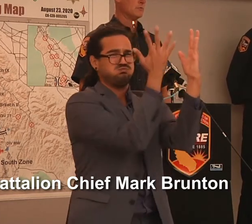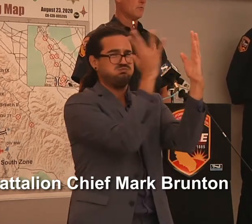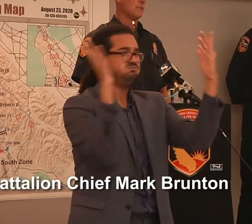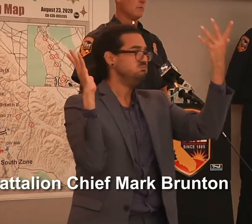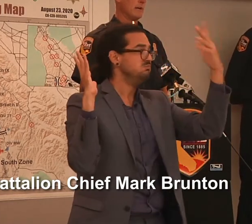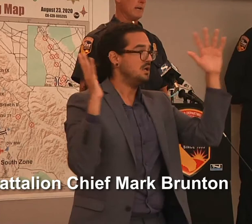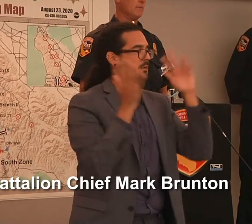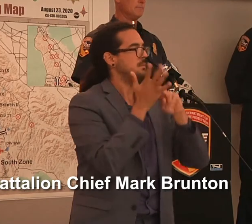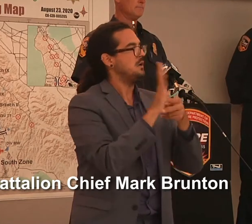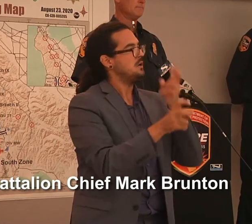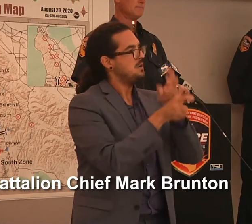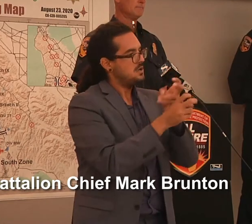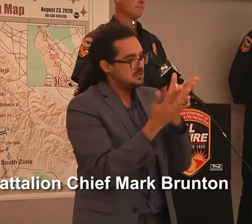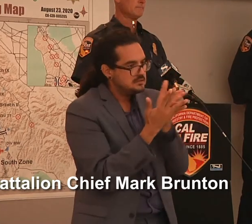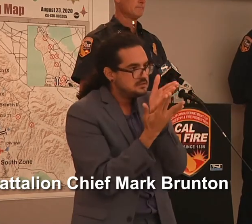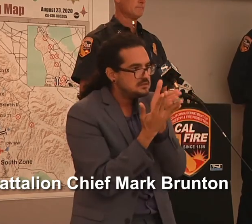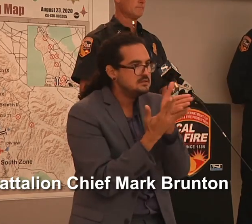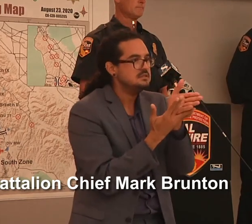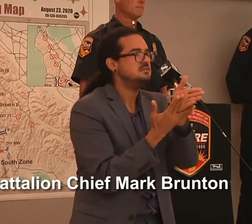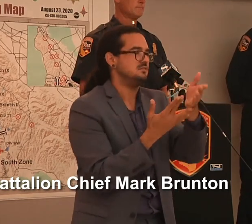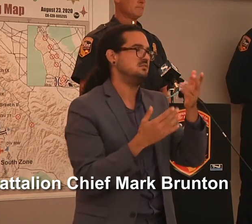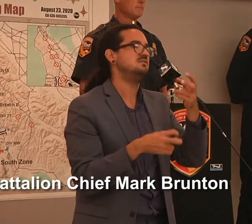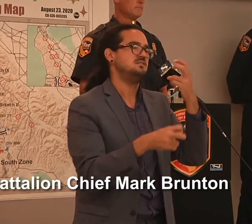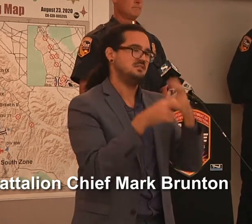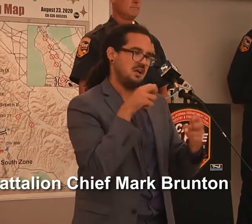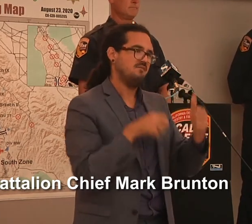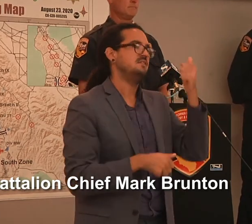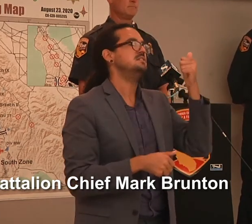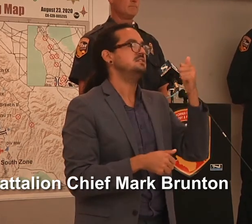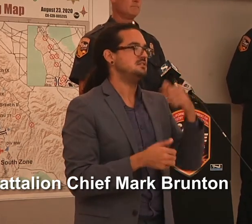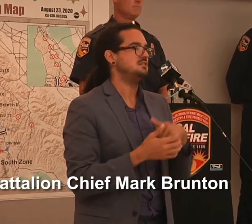biggest challenge we're facing right now.